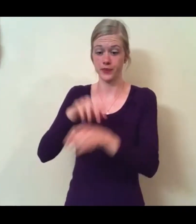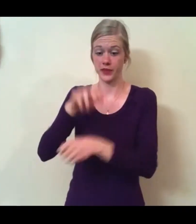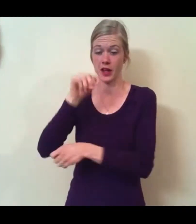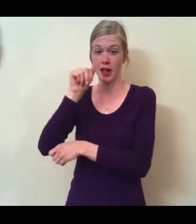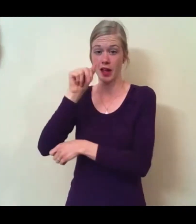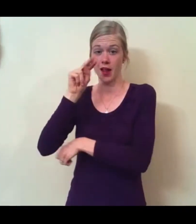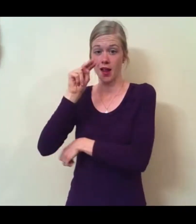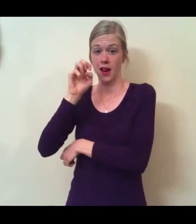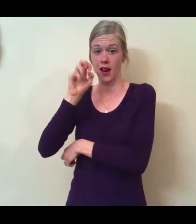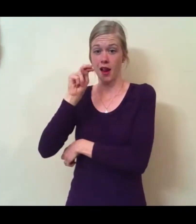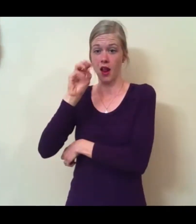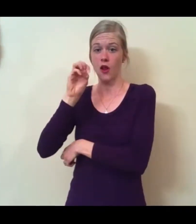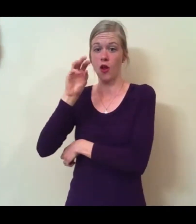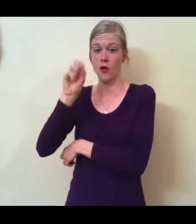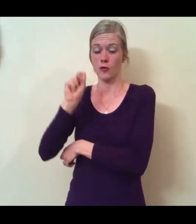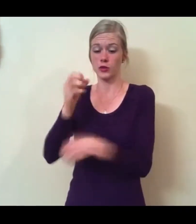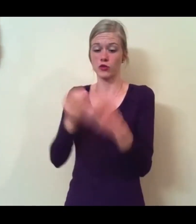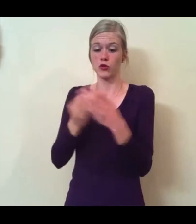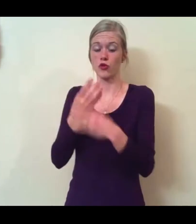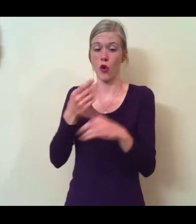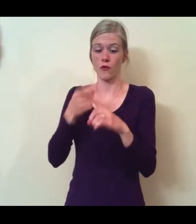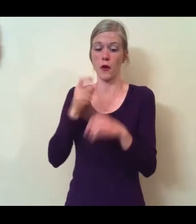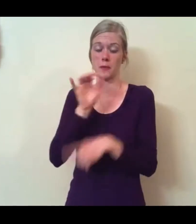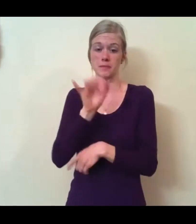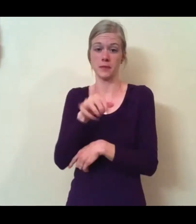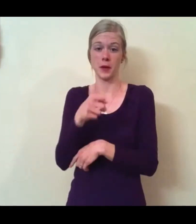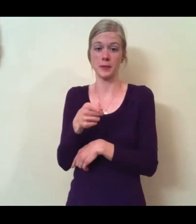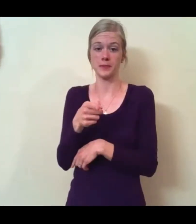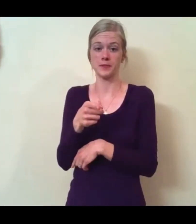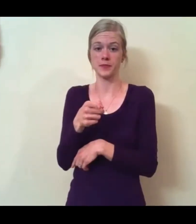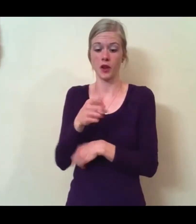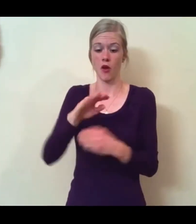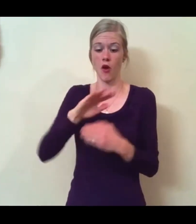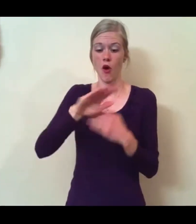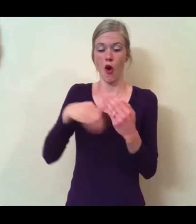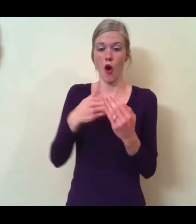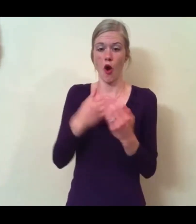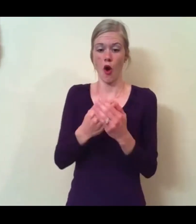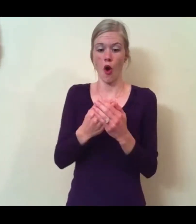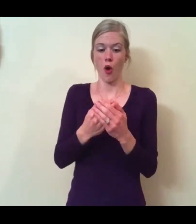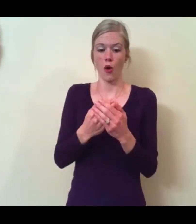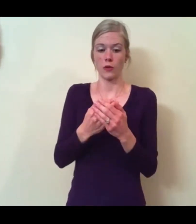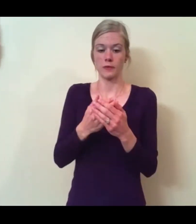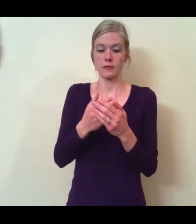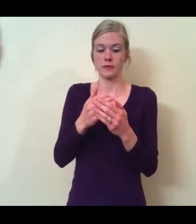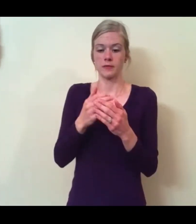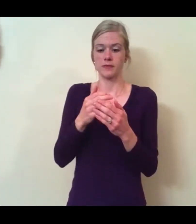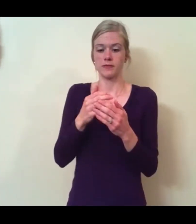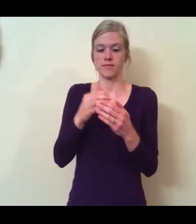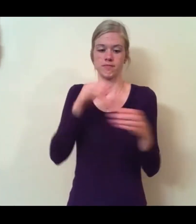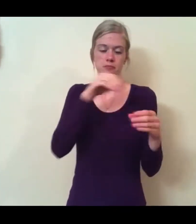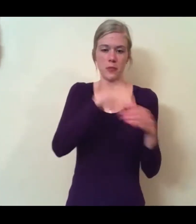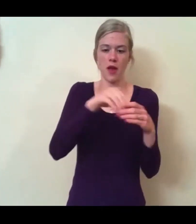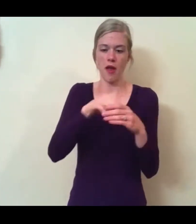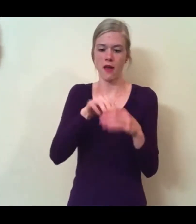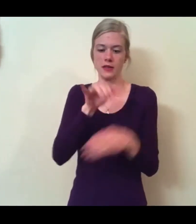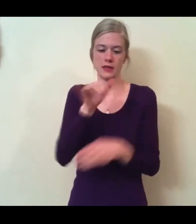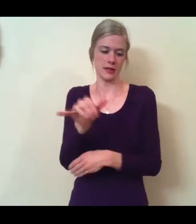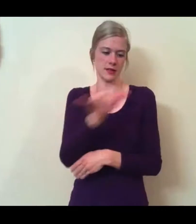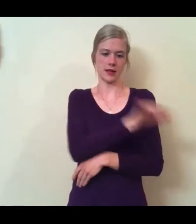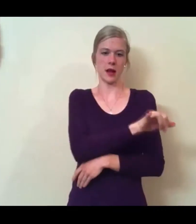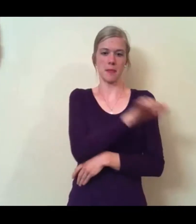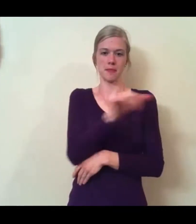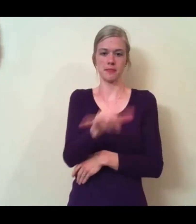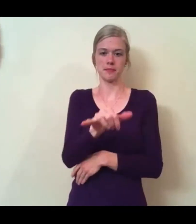which grow from tubers. All of these can be planted in the same way as bulbs. My very favorites